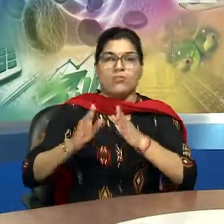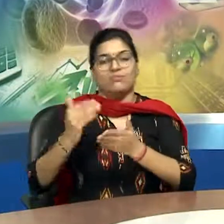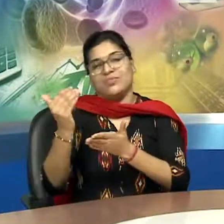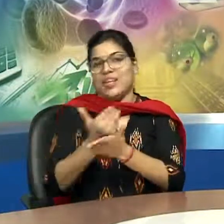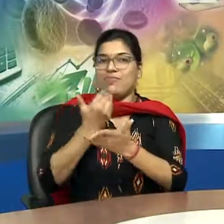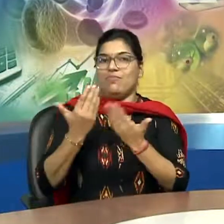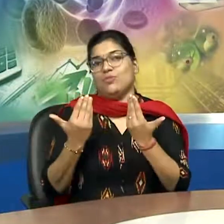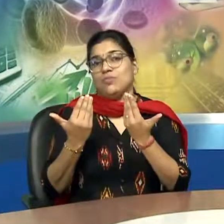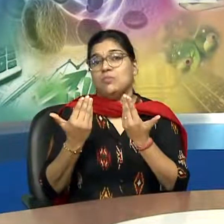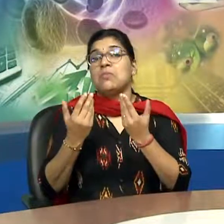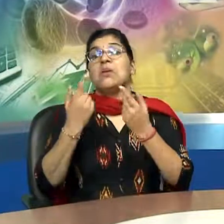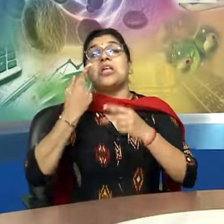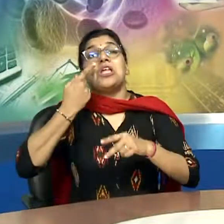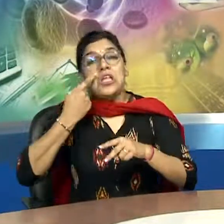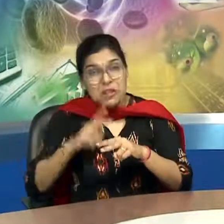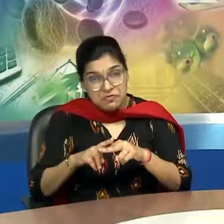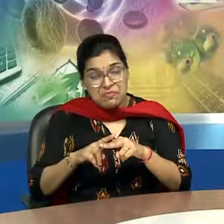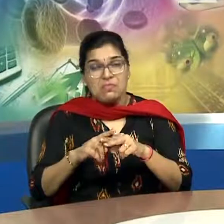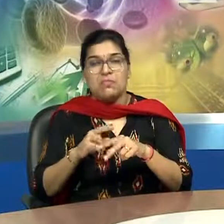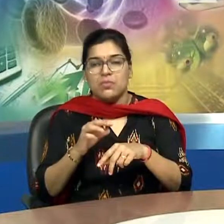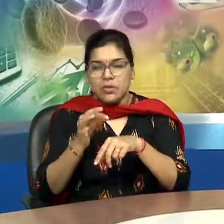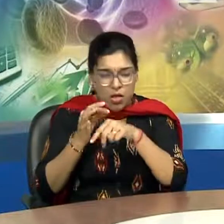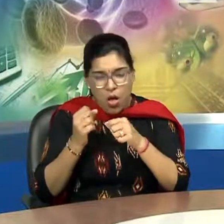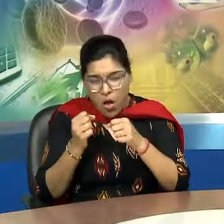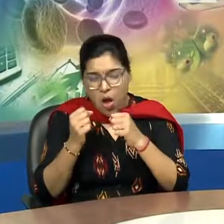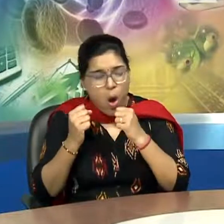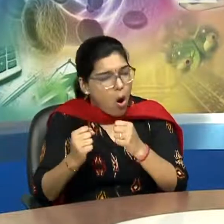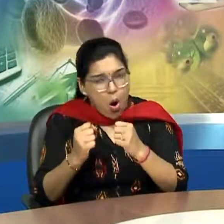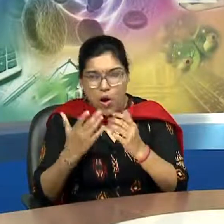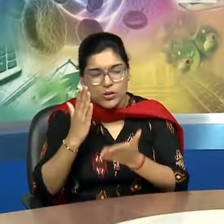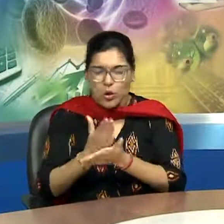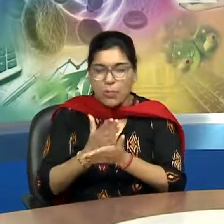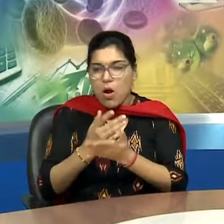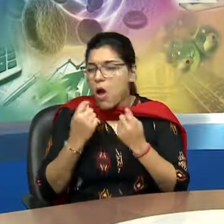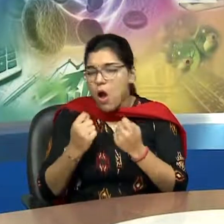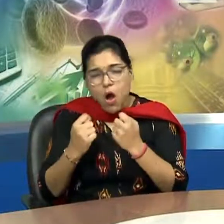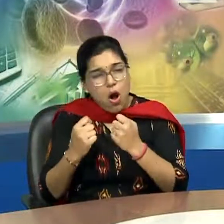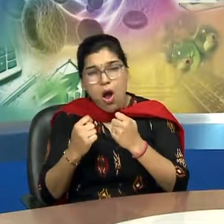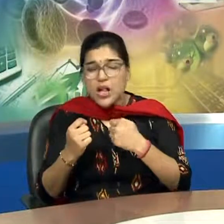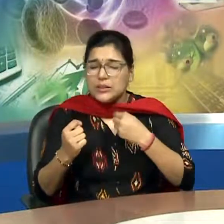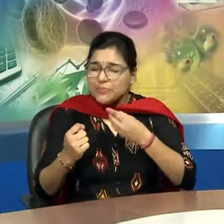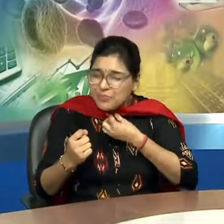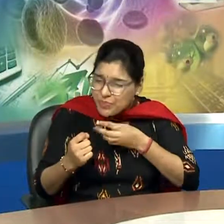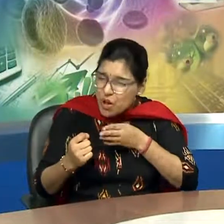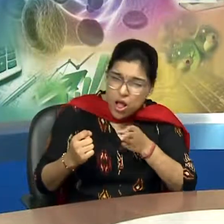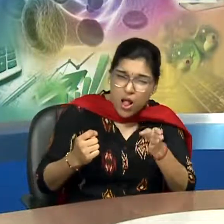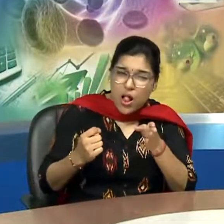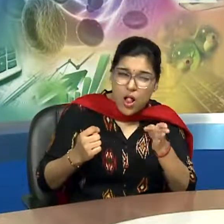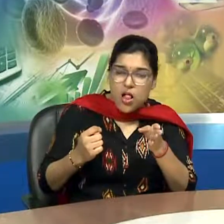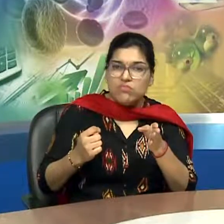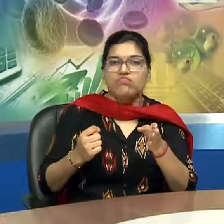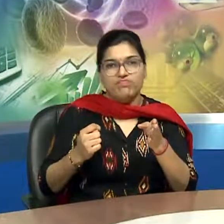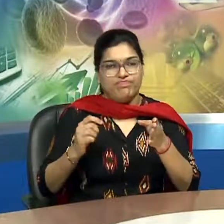the treatment and we will get the treatment. We will be faithful and we will follow all